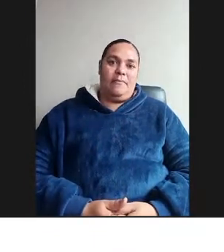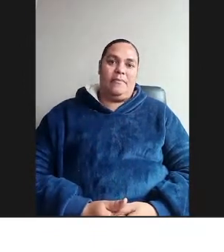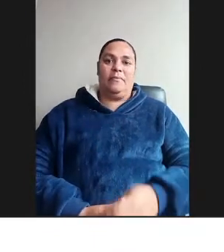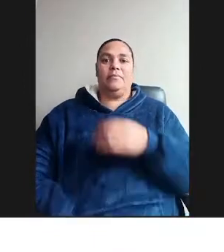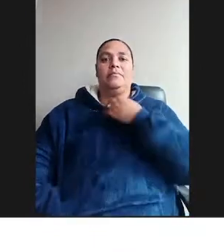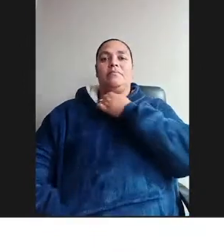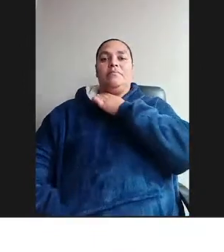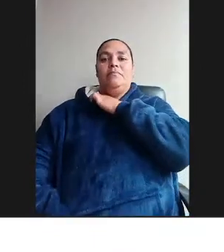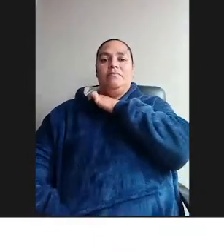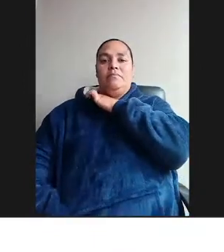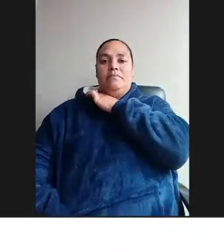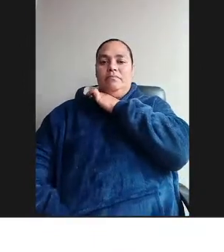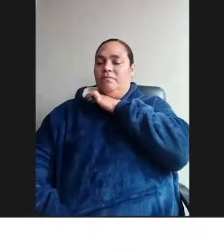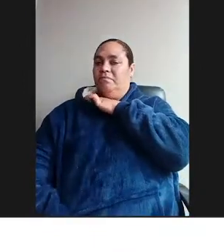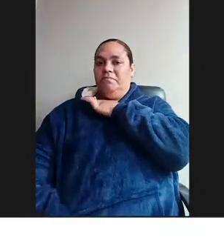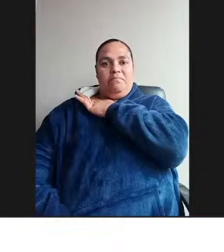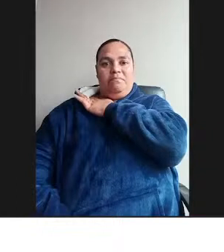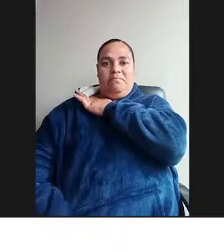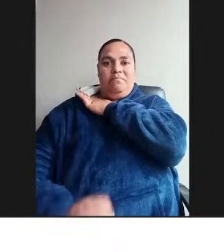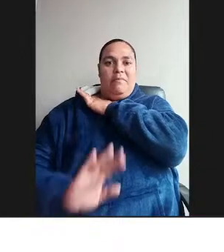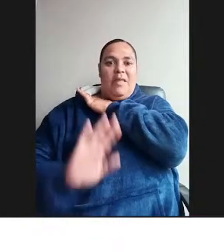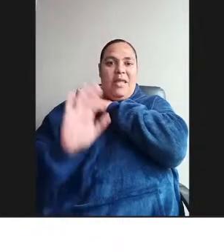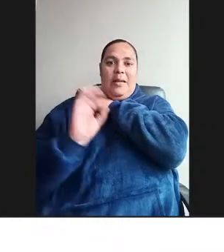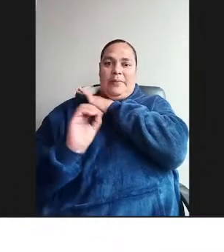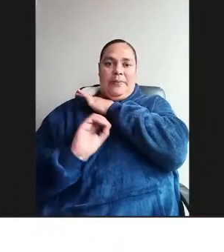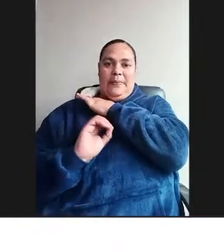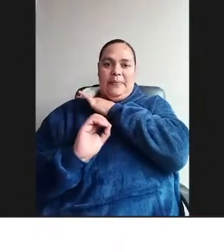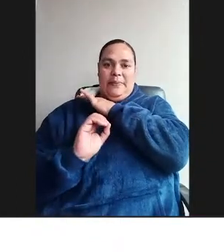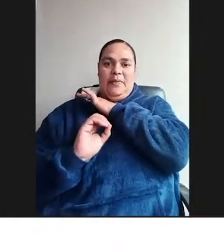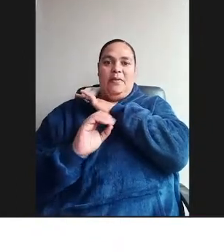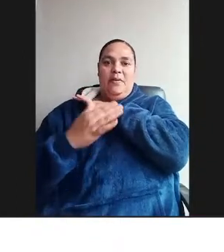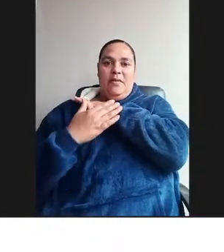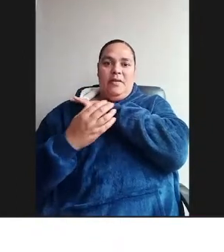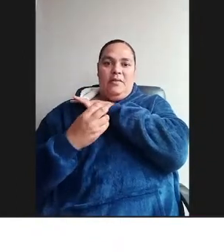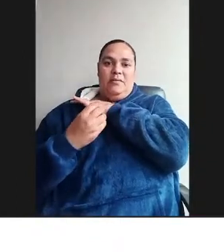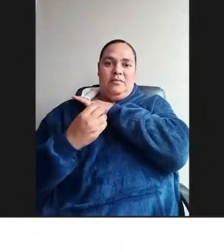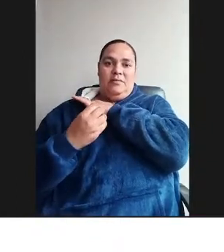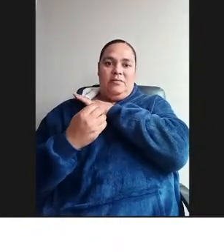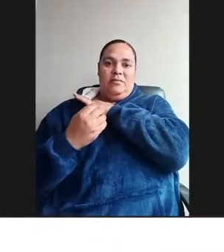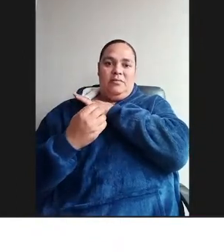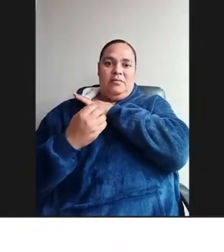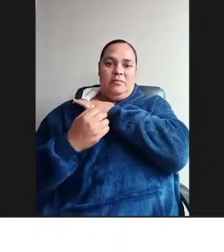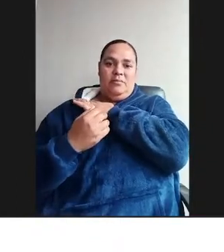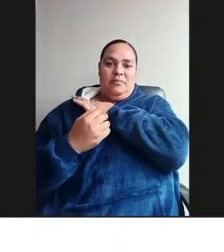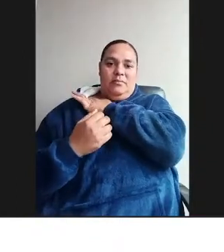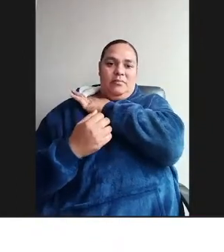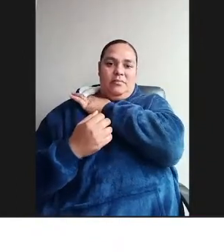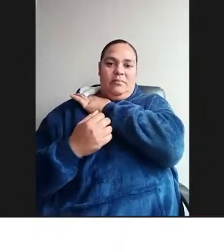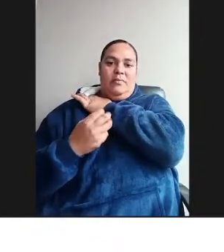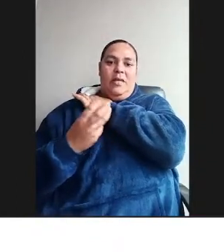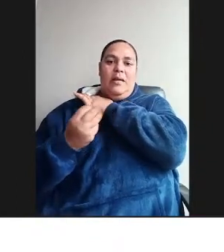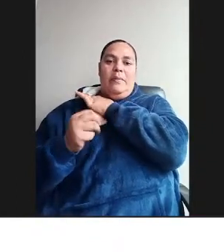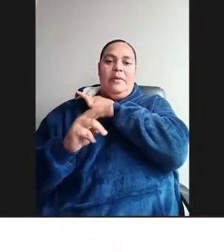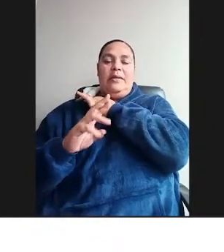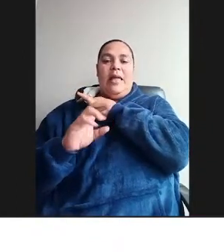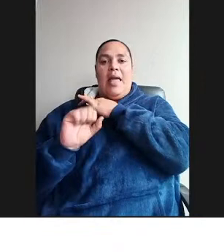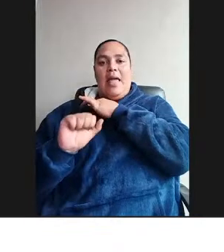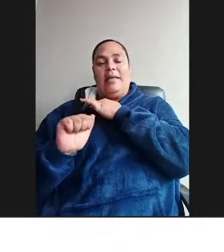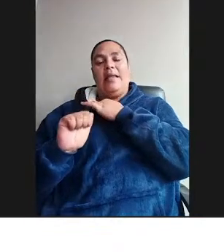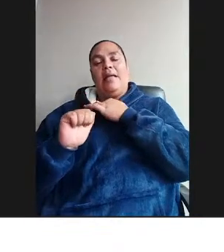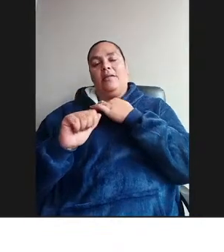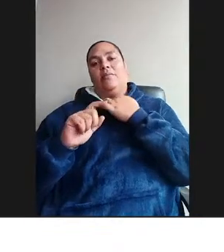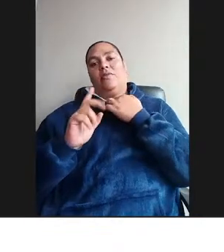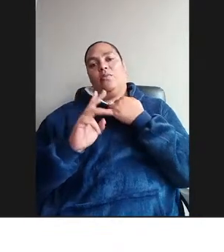I do not see any hands on my side. Thank you. Mr. Adams, who will be dealing with it.